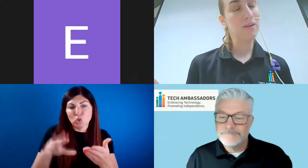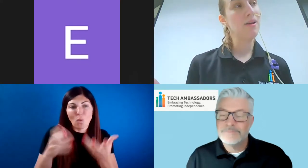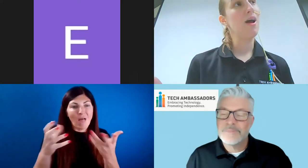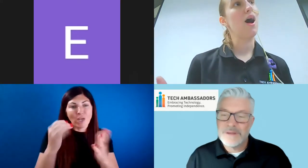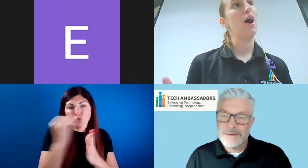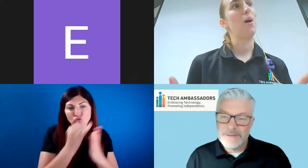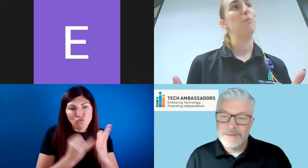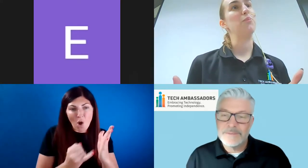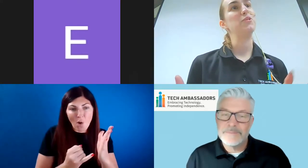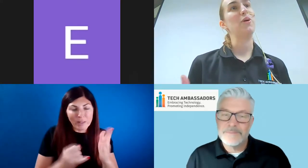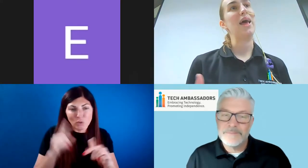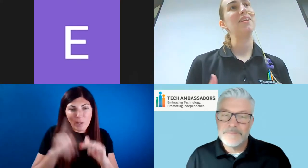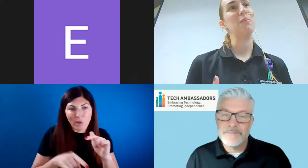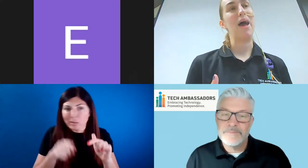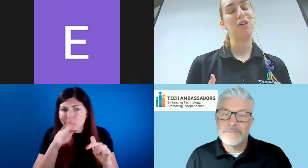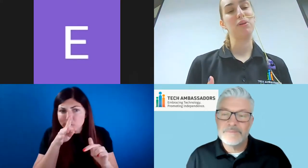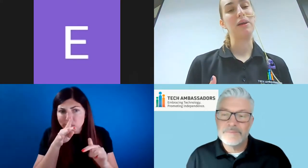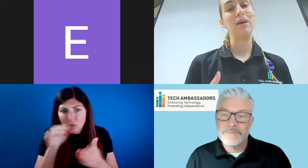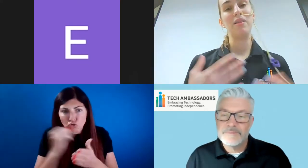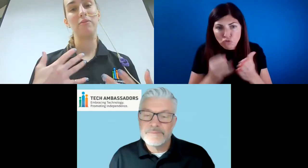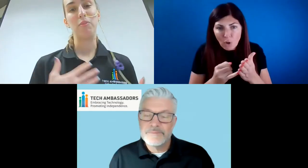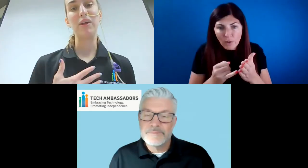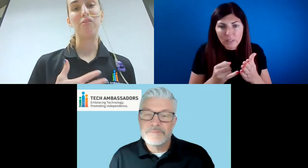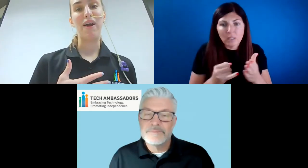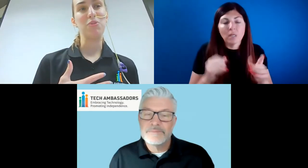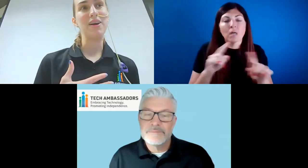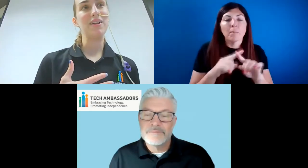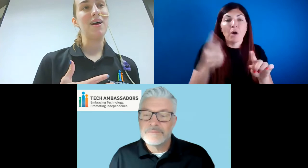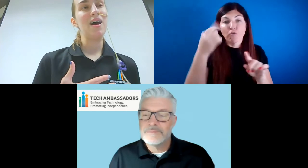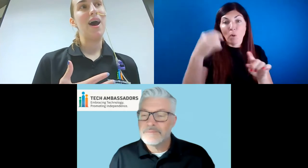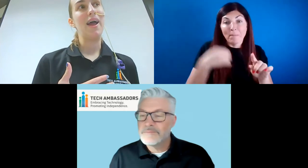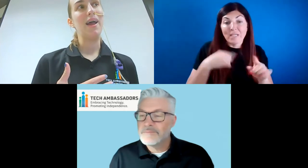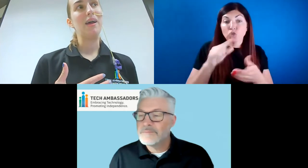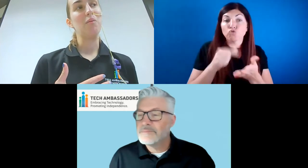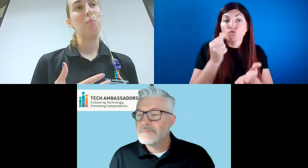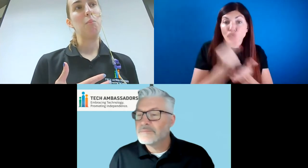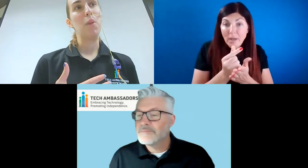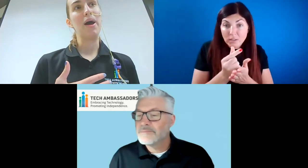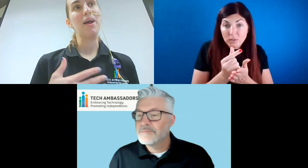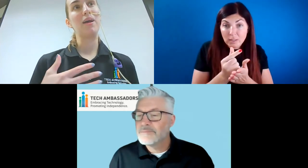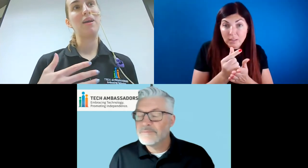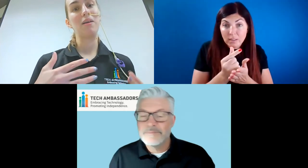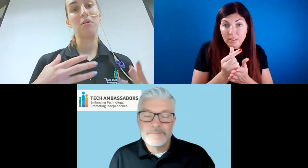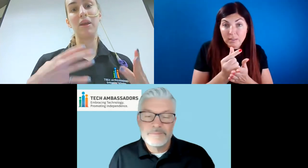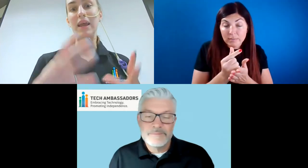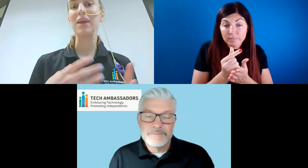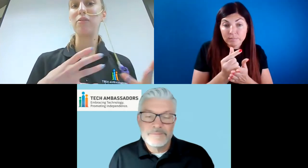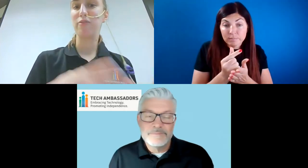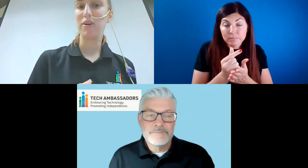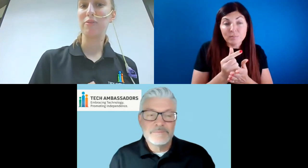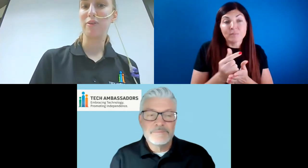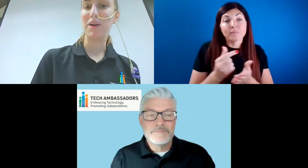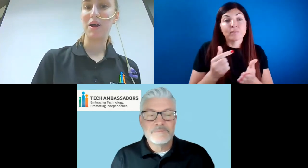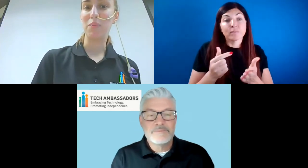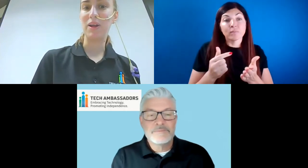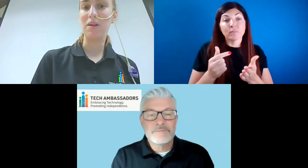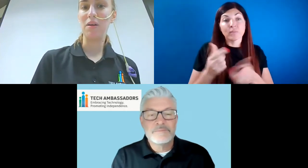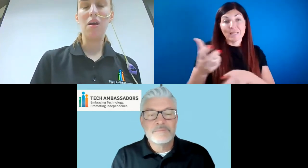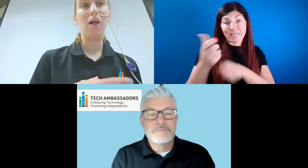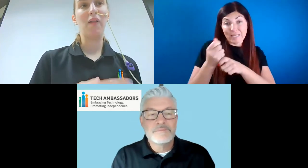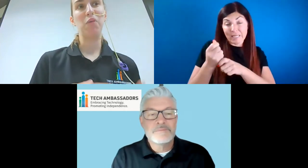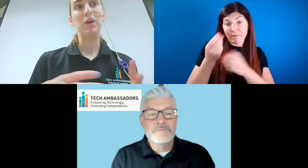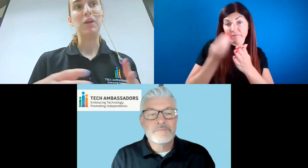work. So it ended up actually that for me to graduate, my getting funding for my